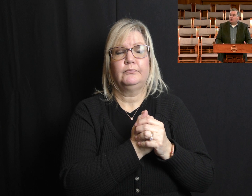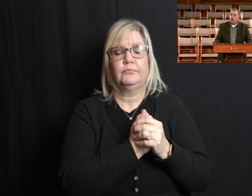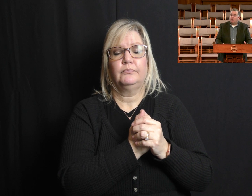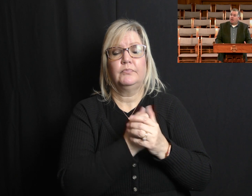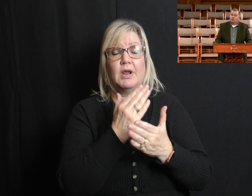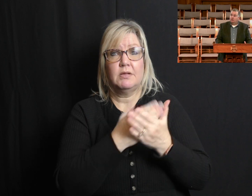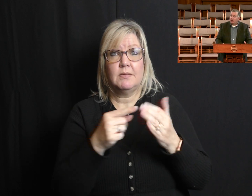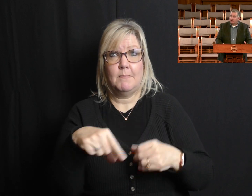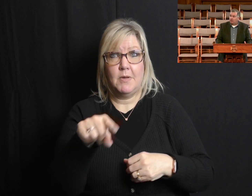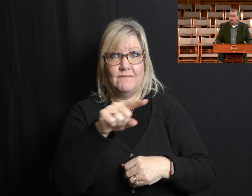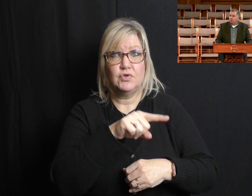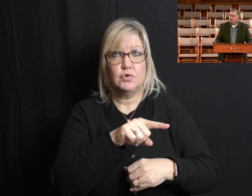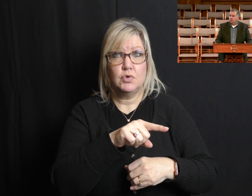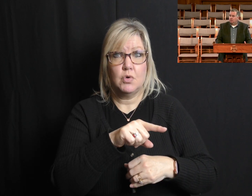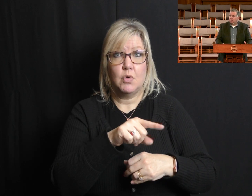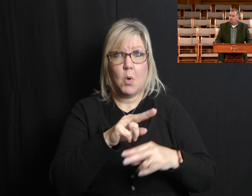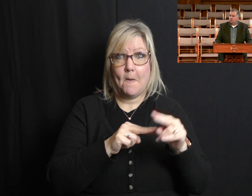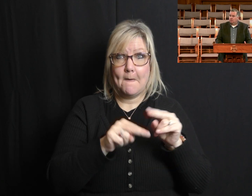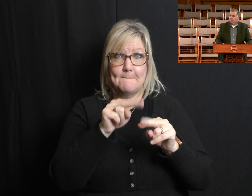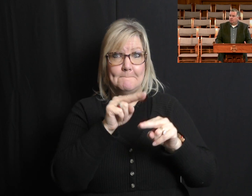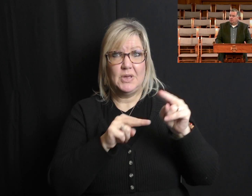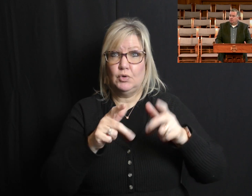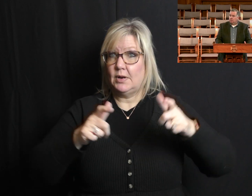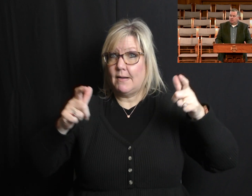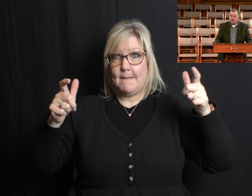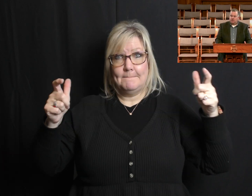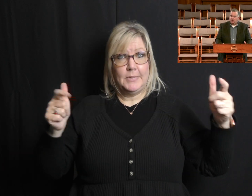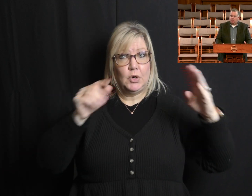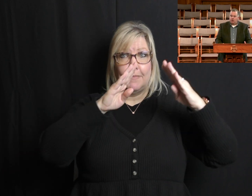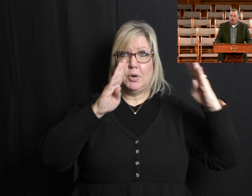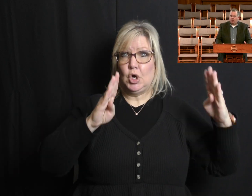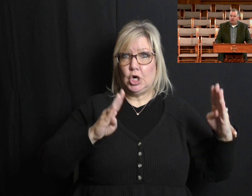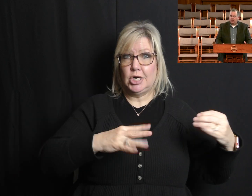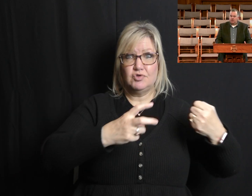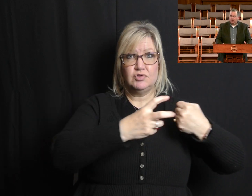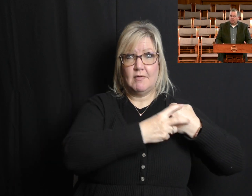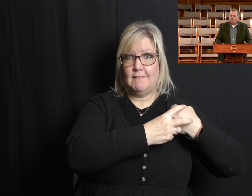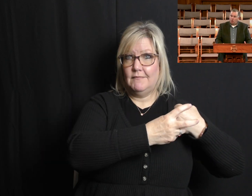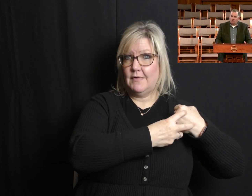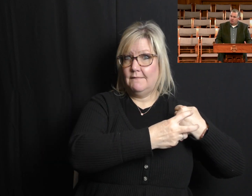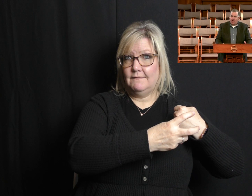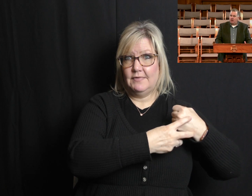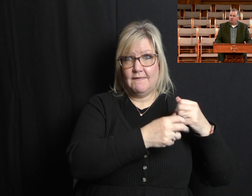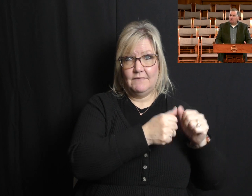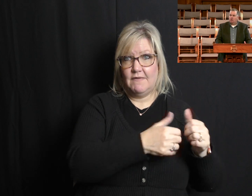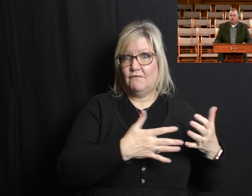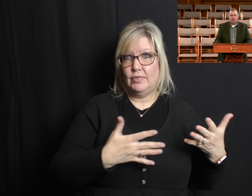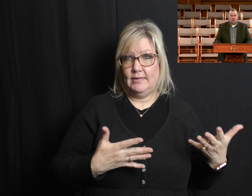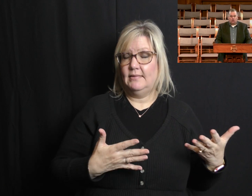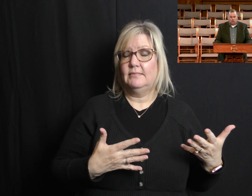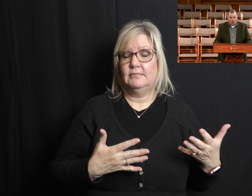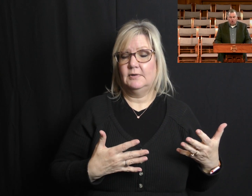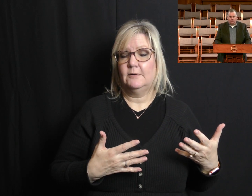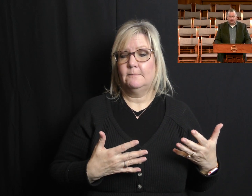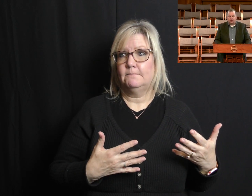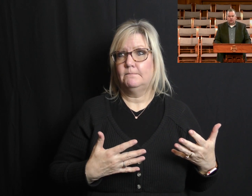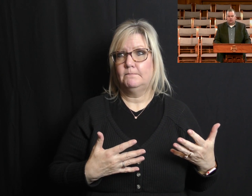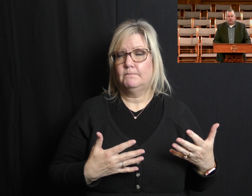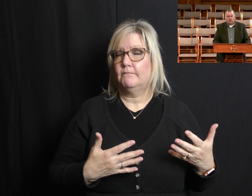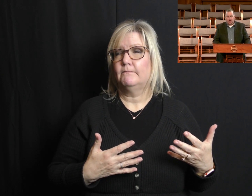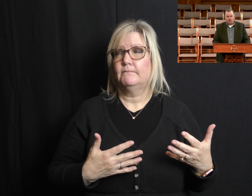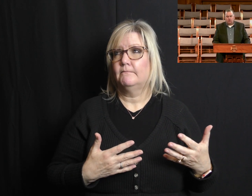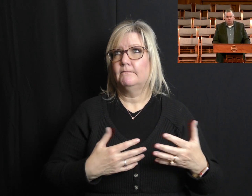that are going to amount to nothing but to be temporarily torn down,